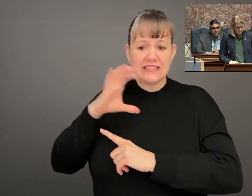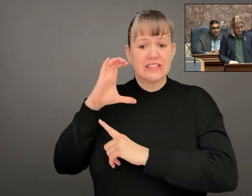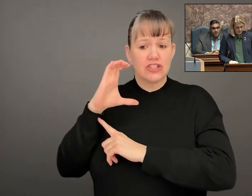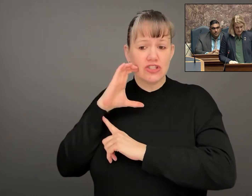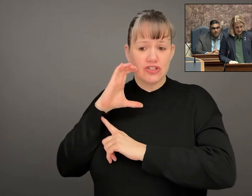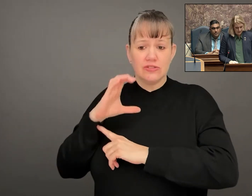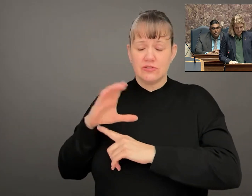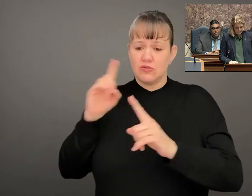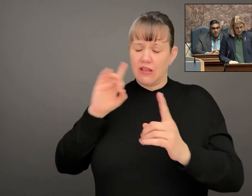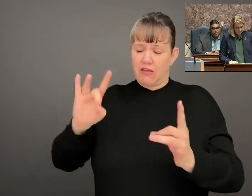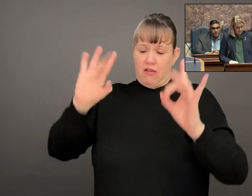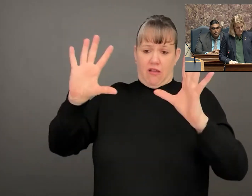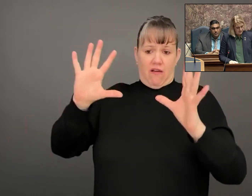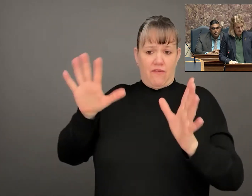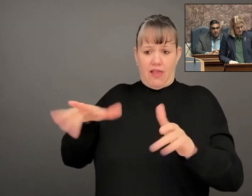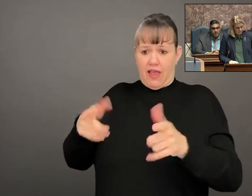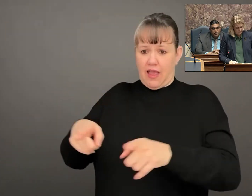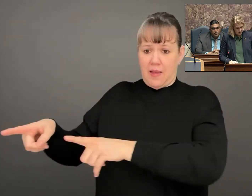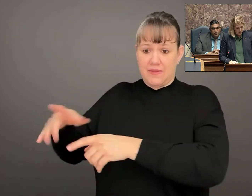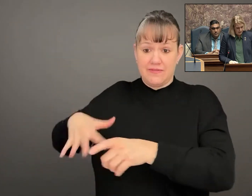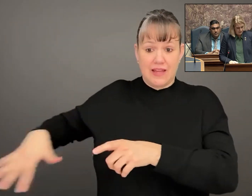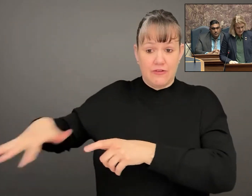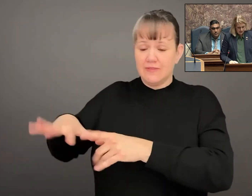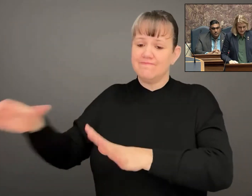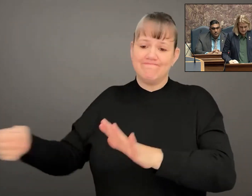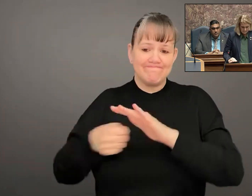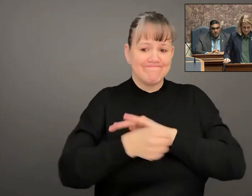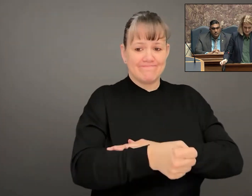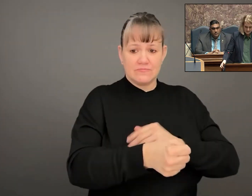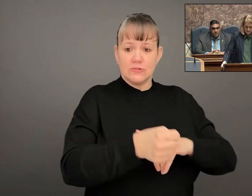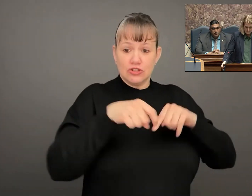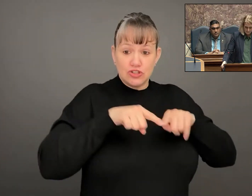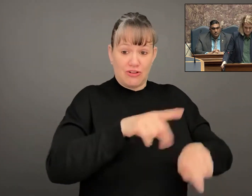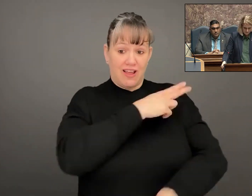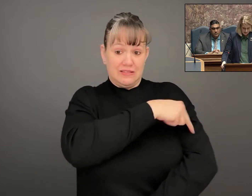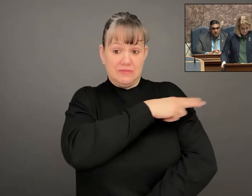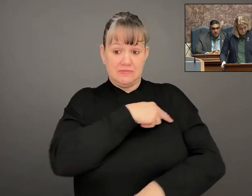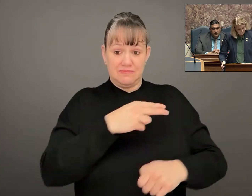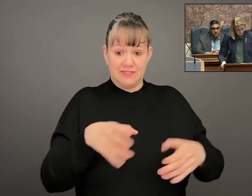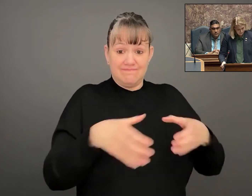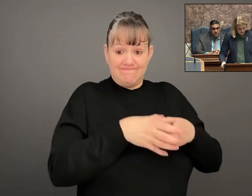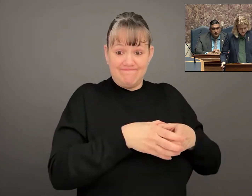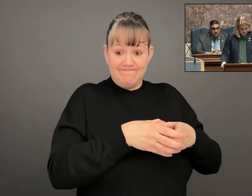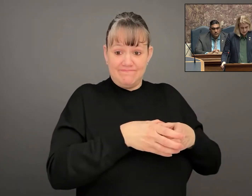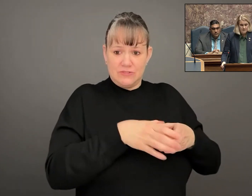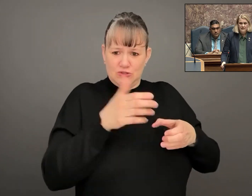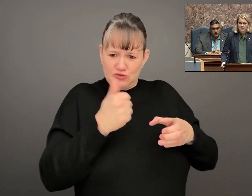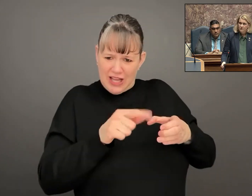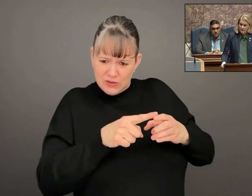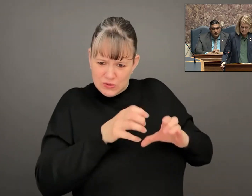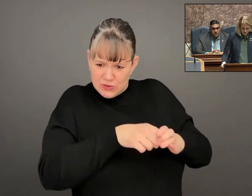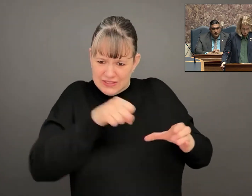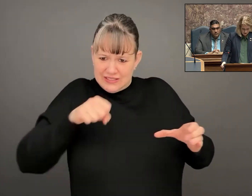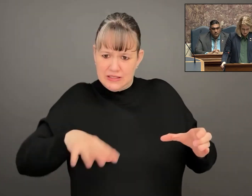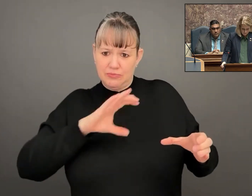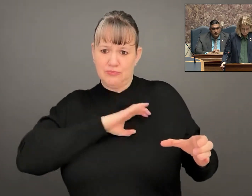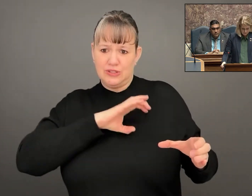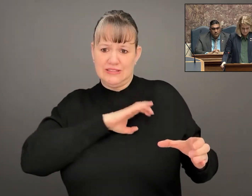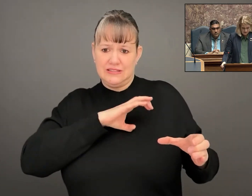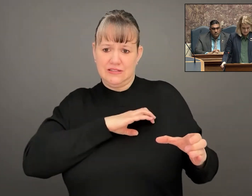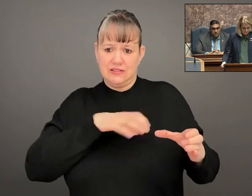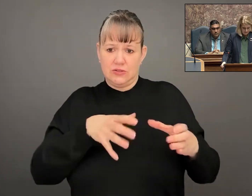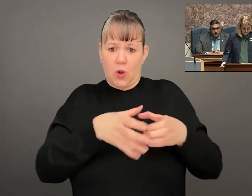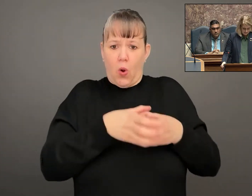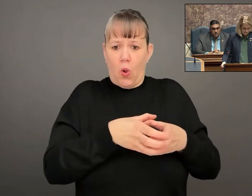in hospital, that man assaulted a police officer by choking and attempting to disarm them of their gun. He was subsequently charged with